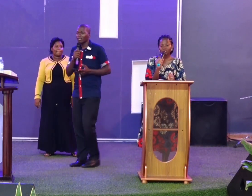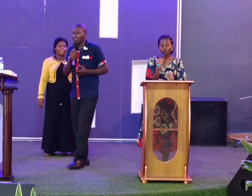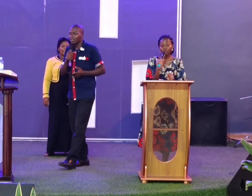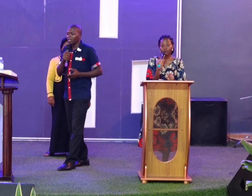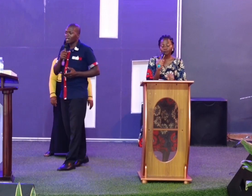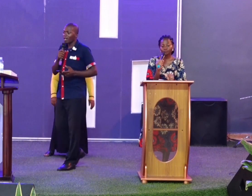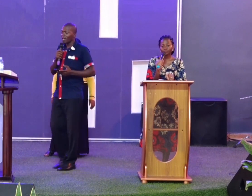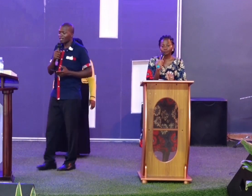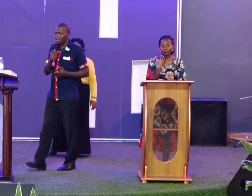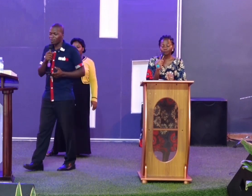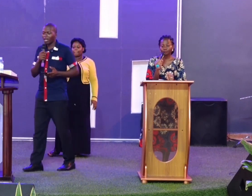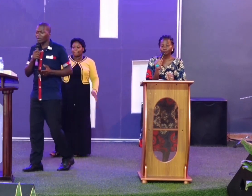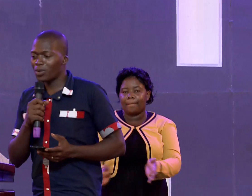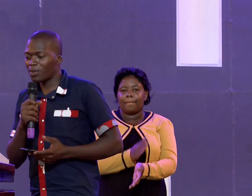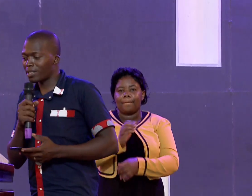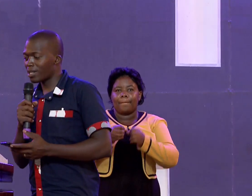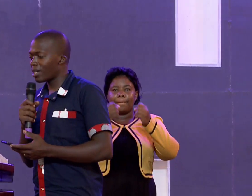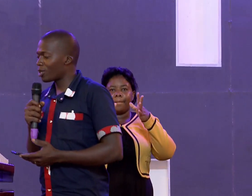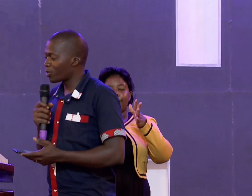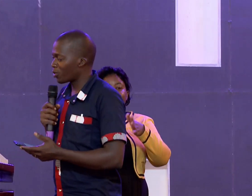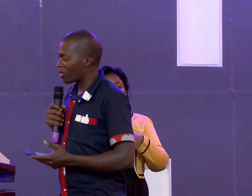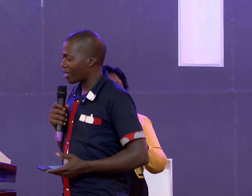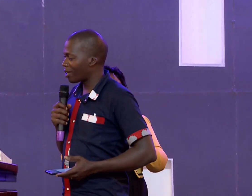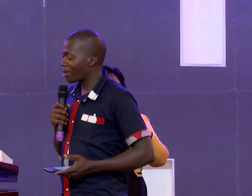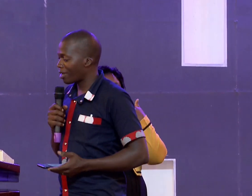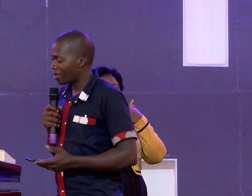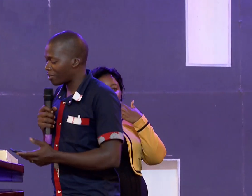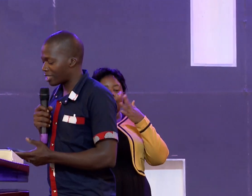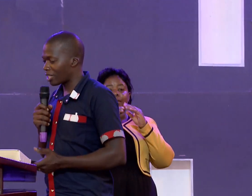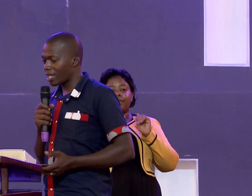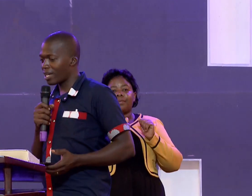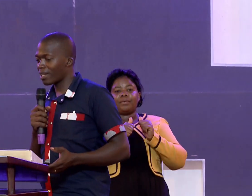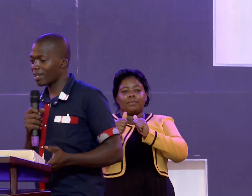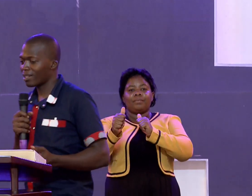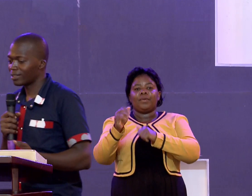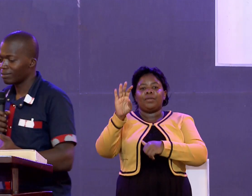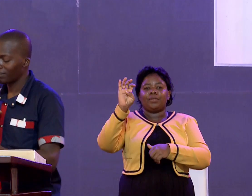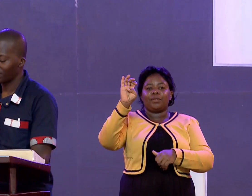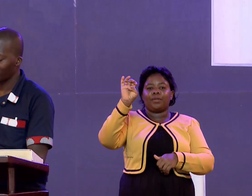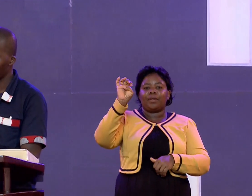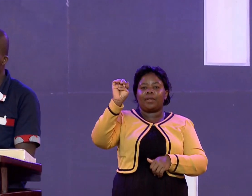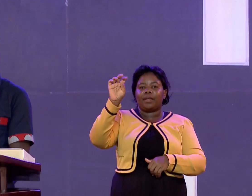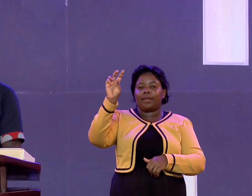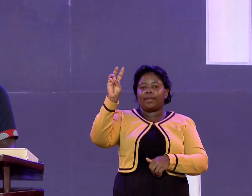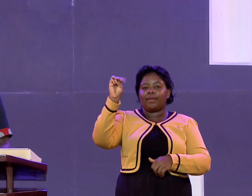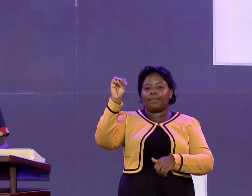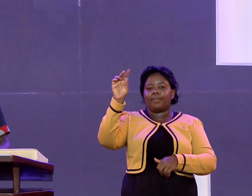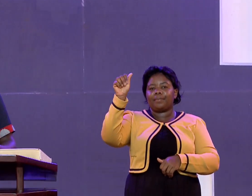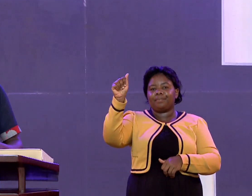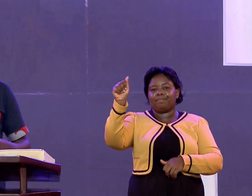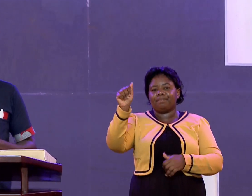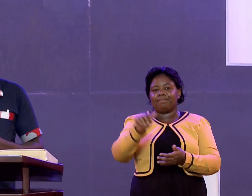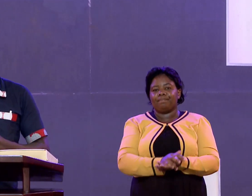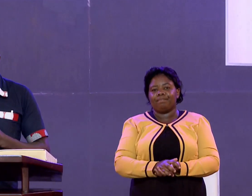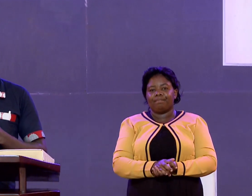Hallelujah. Hallelujah. Twagala okwebaza omutume Emma Marvin Seruyange. We want to thank Apostle Emma